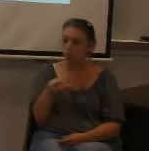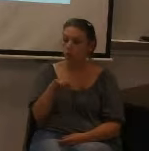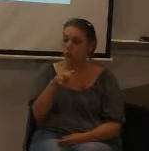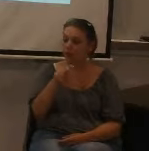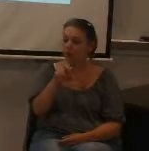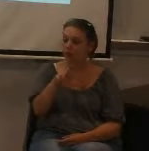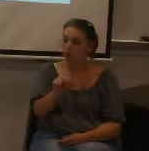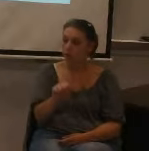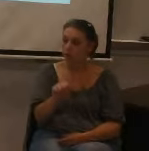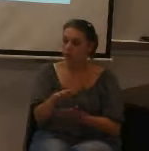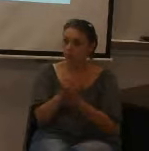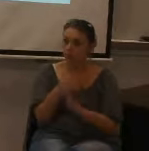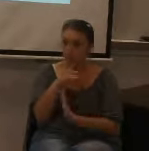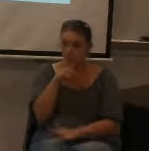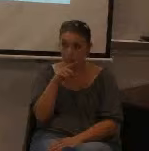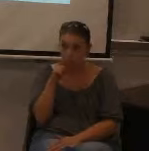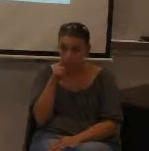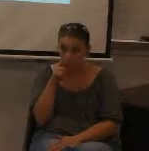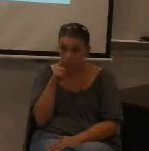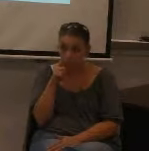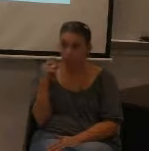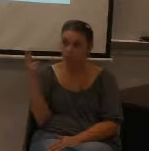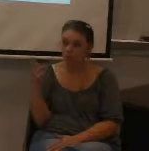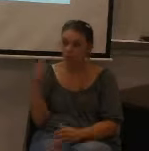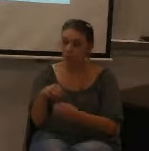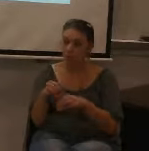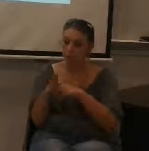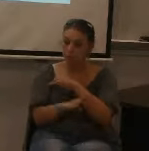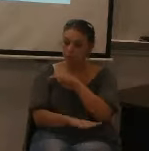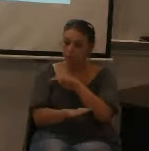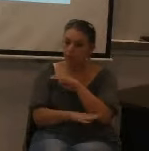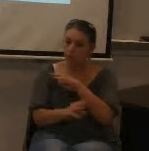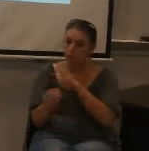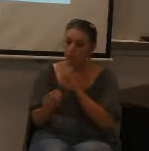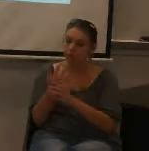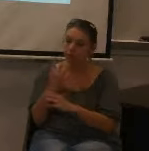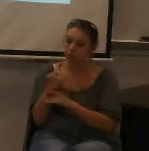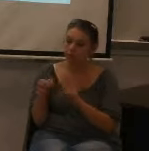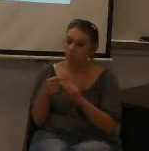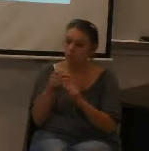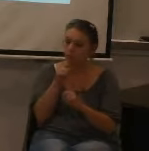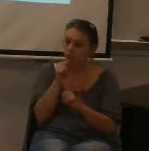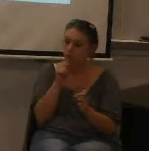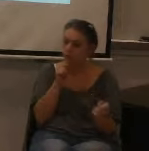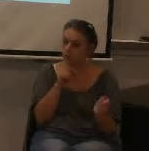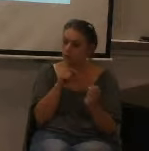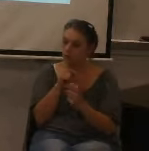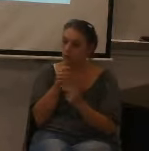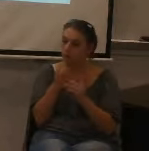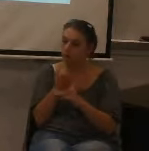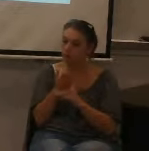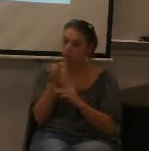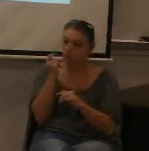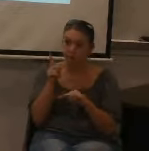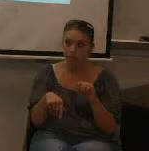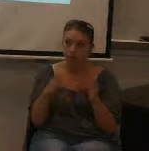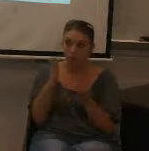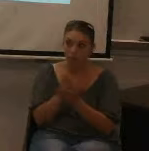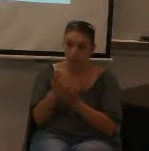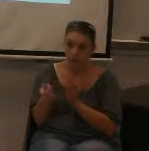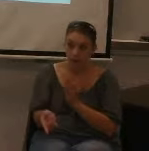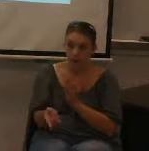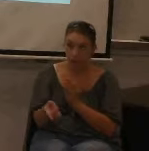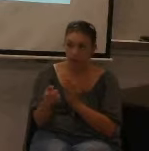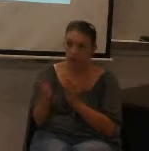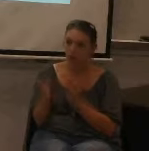Quivira, dry, historically in the fall and the spring when the birds came through, if they couldn't stop there, they